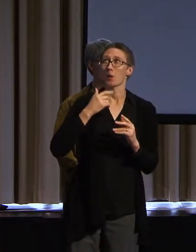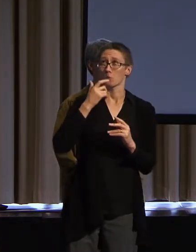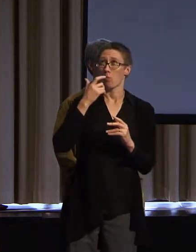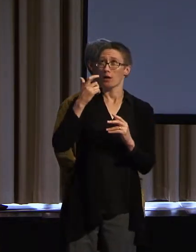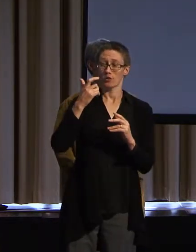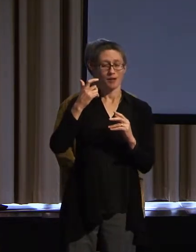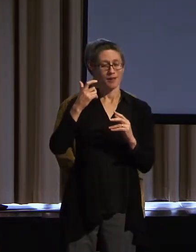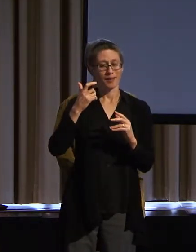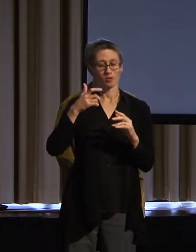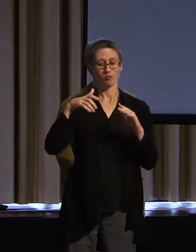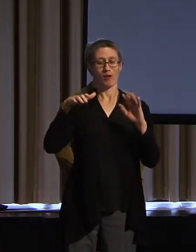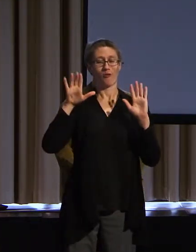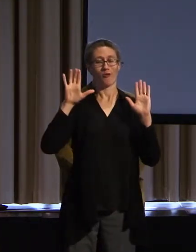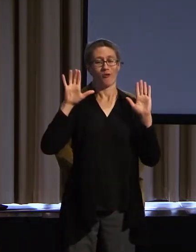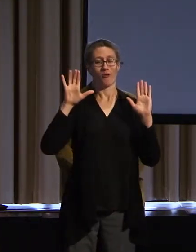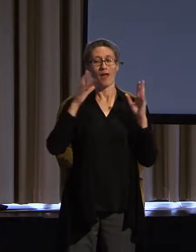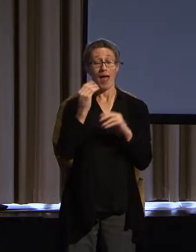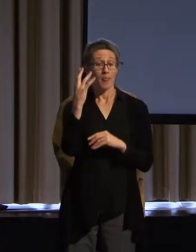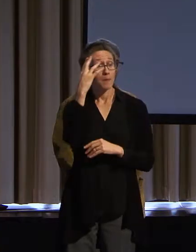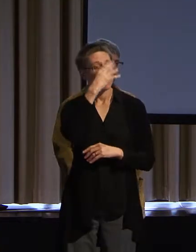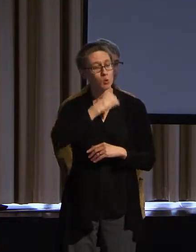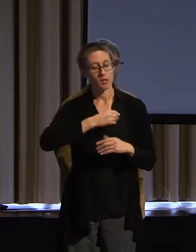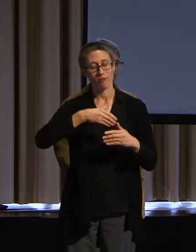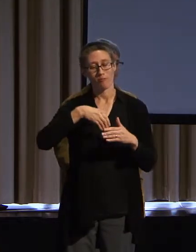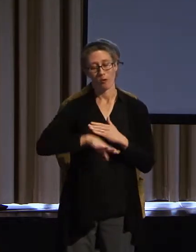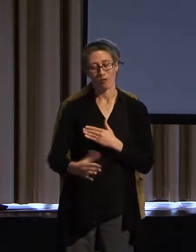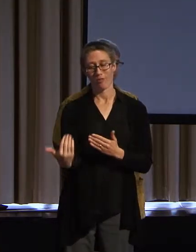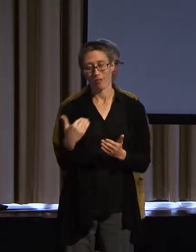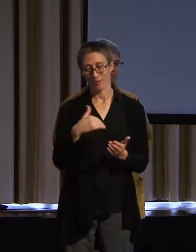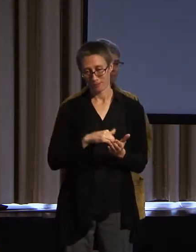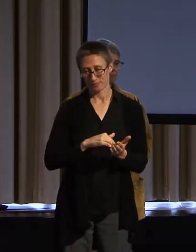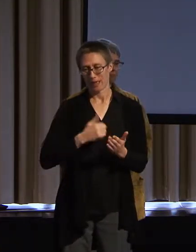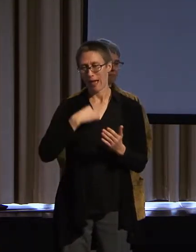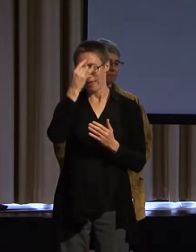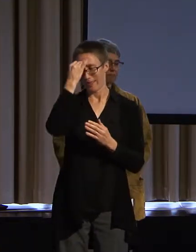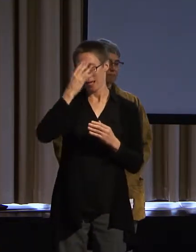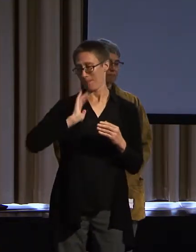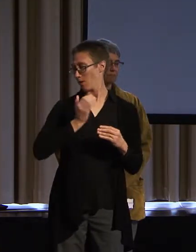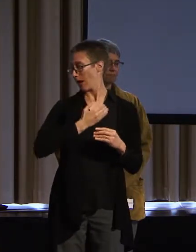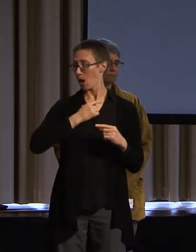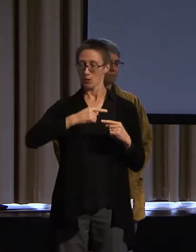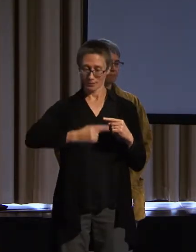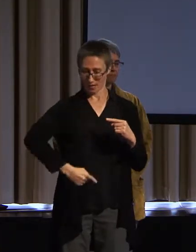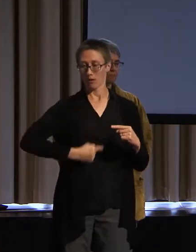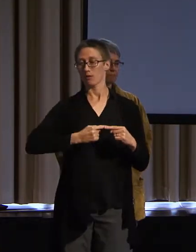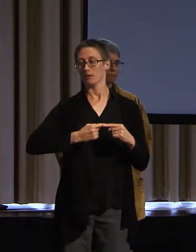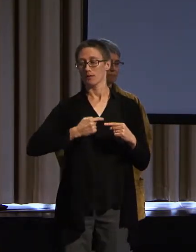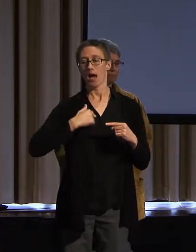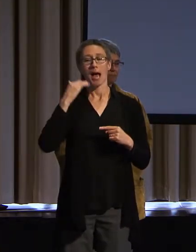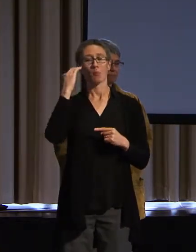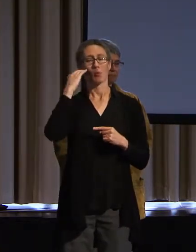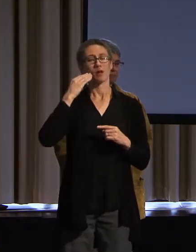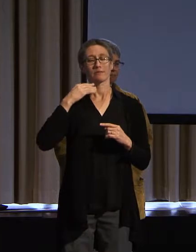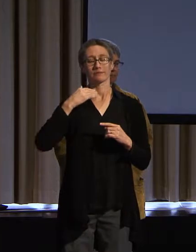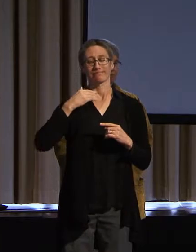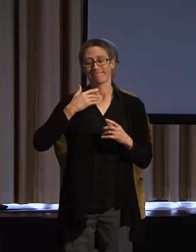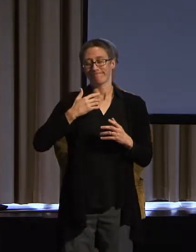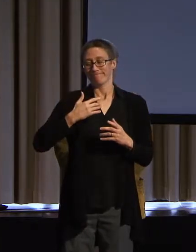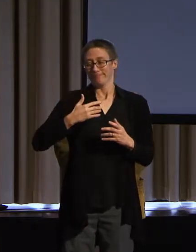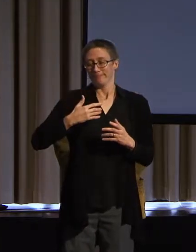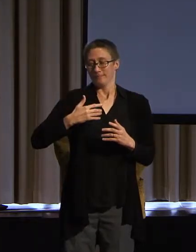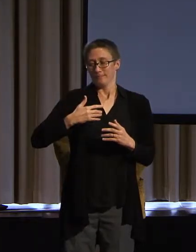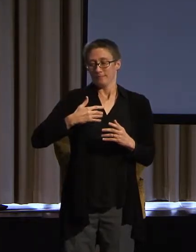and the beauty of rebirth. I think about the cycles we go through. I'm aware of my deep desire to create routine